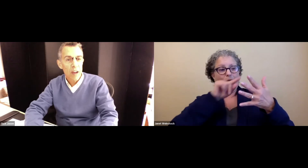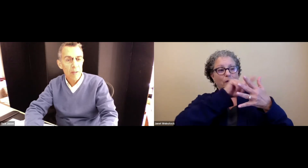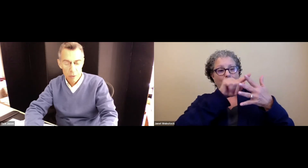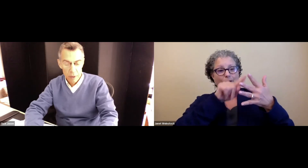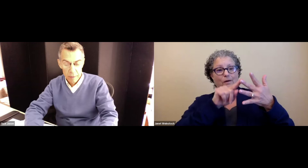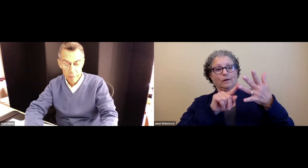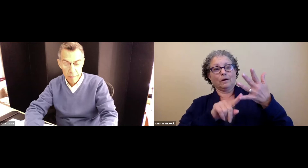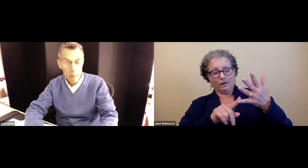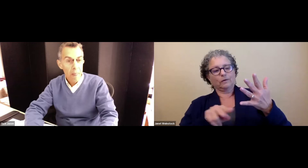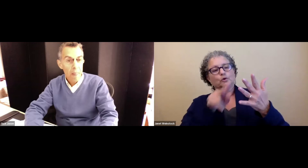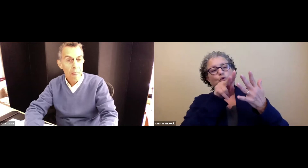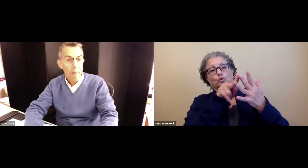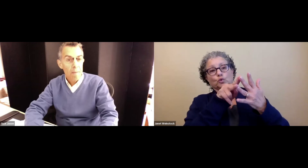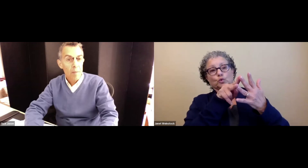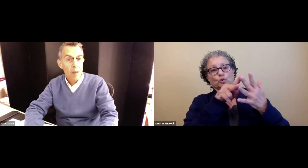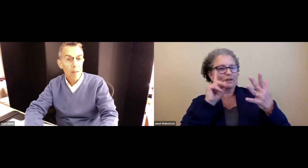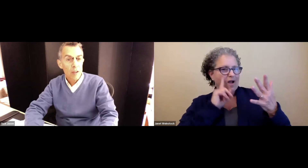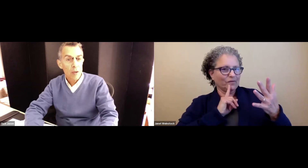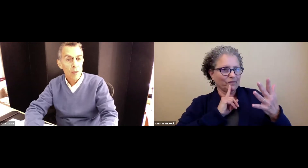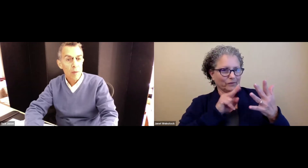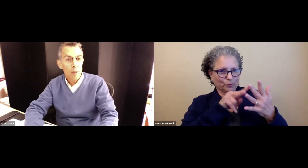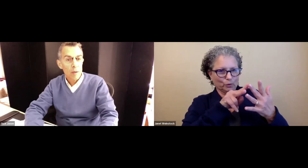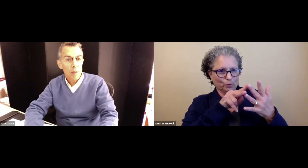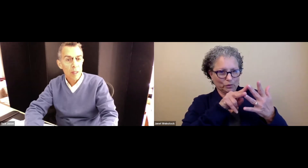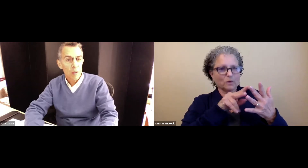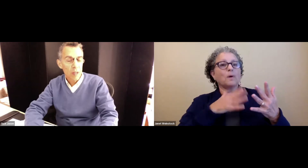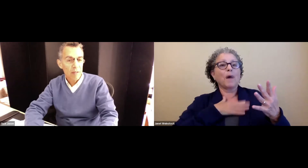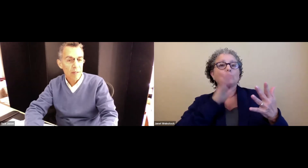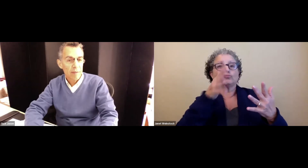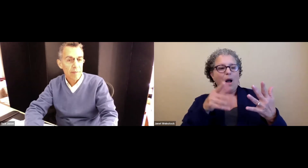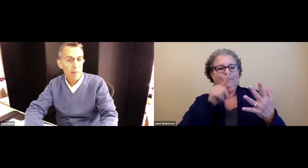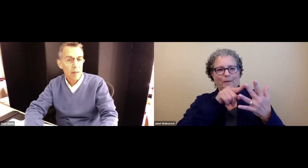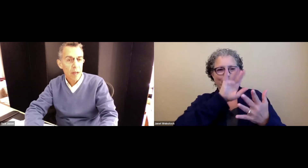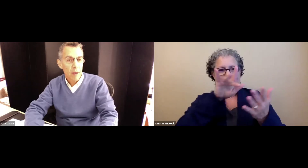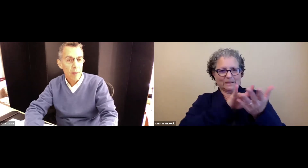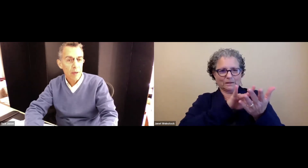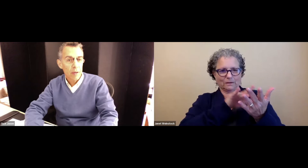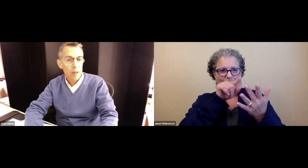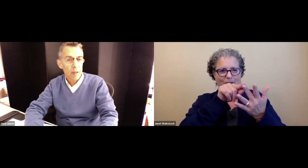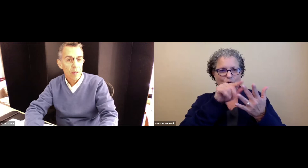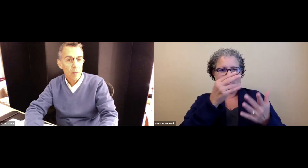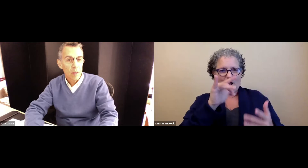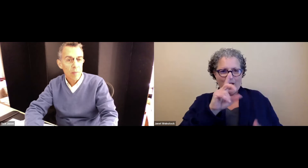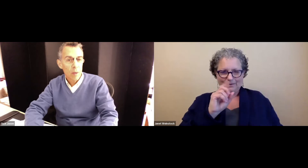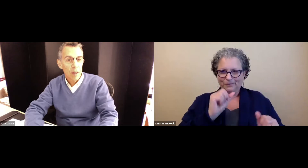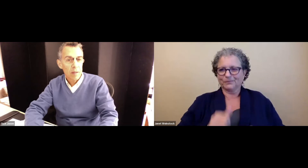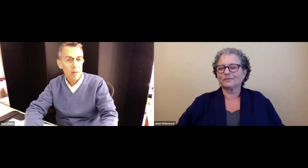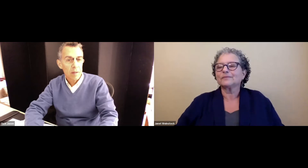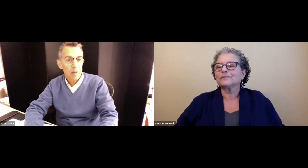children, and the 2 middle siblings were deaf. My grandmother was the middle one. She was the